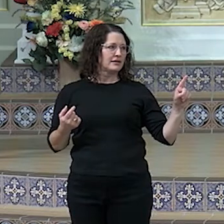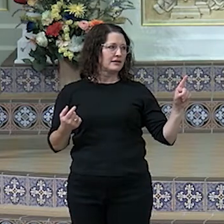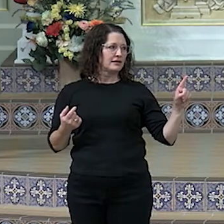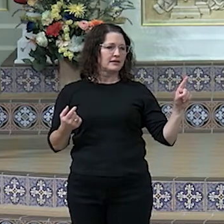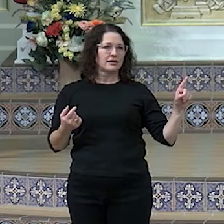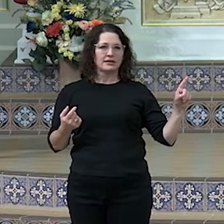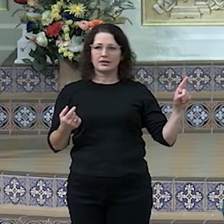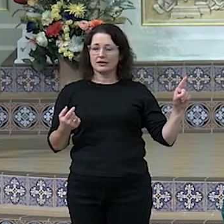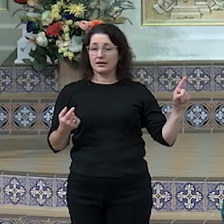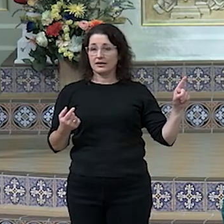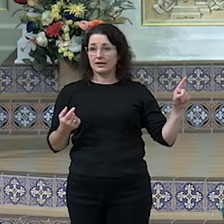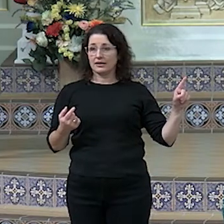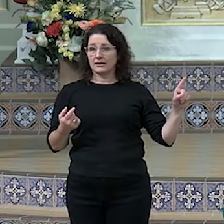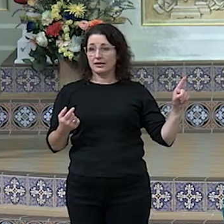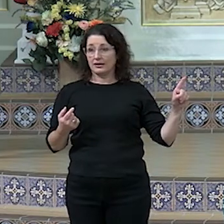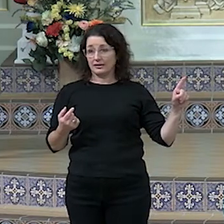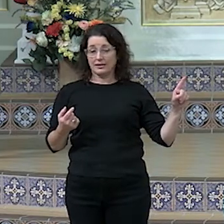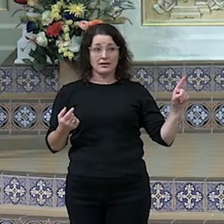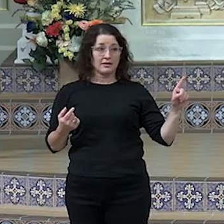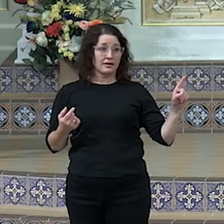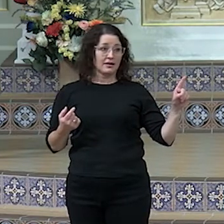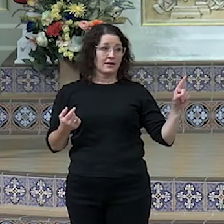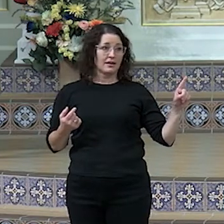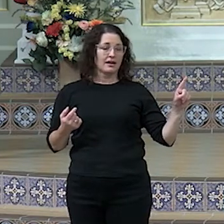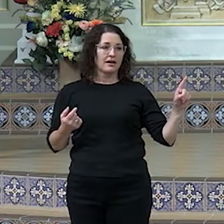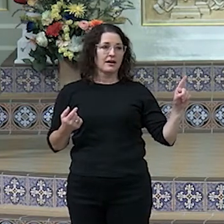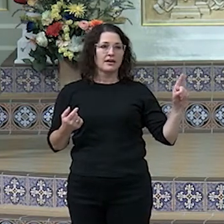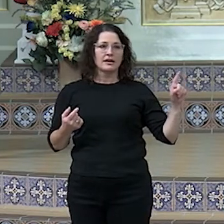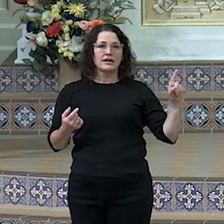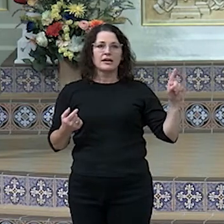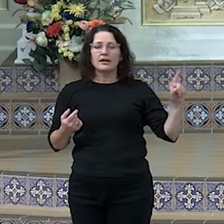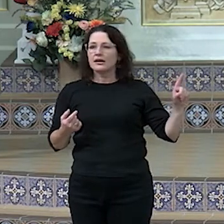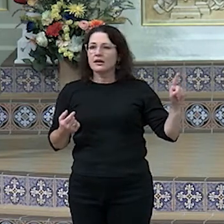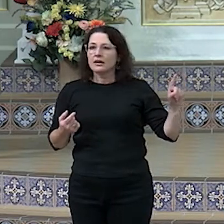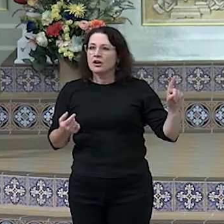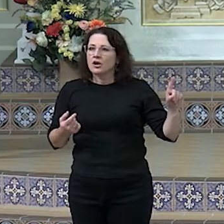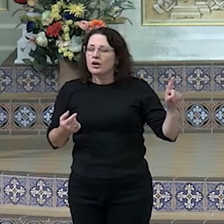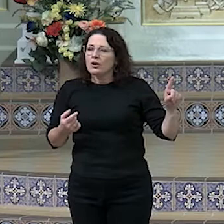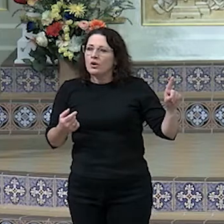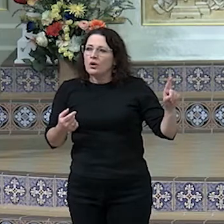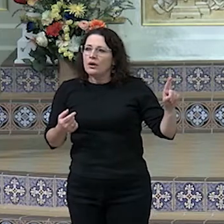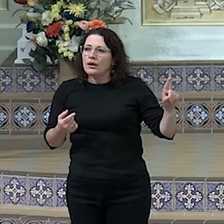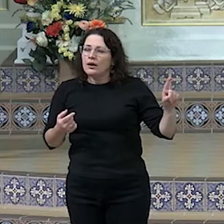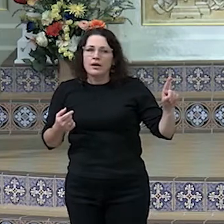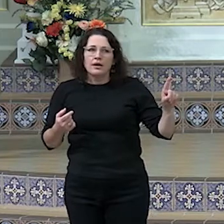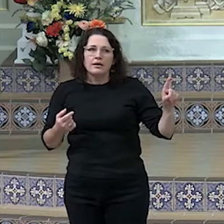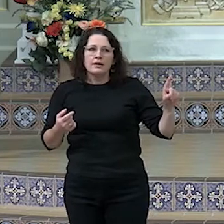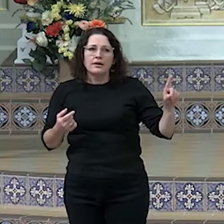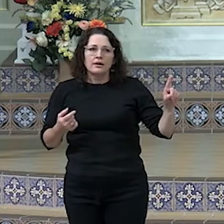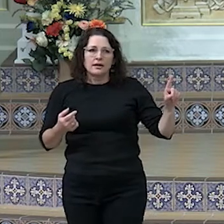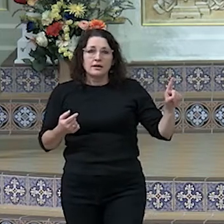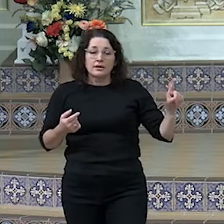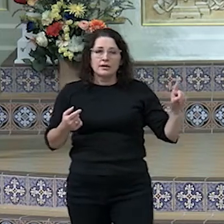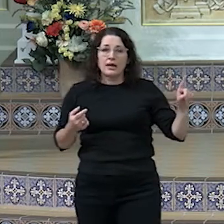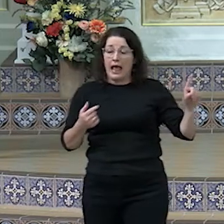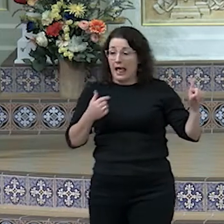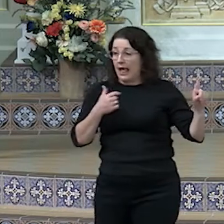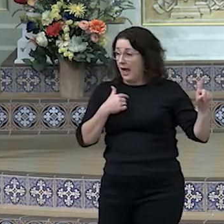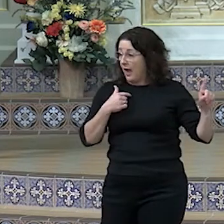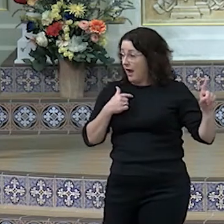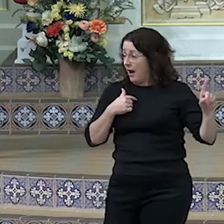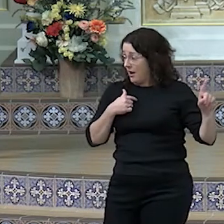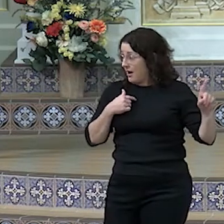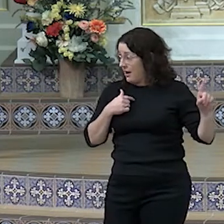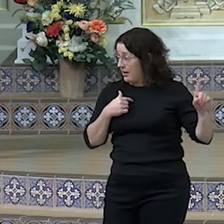And you wanted to do that, okay? But, okay, just like I suggested to